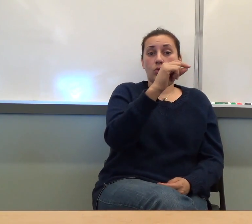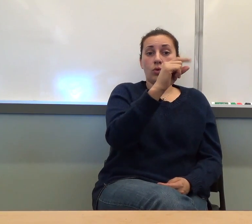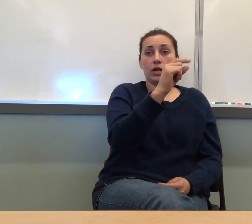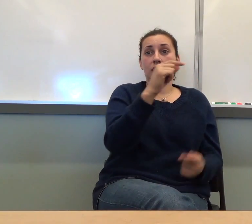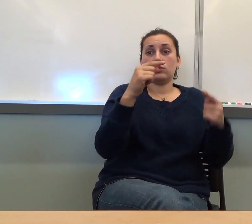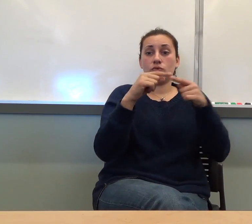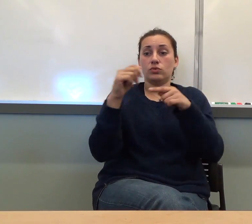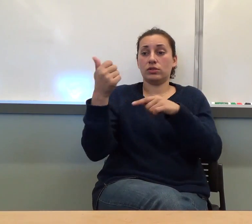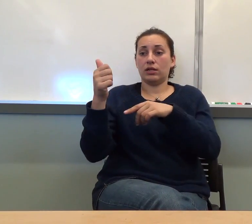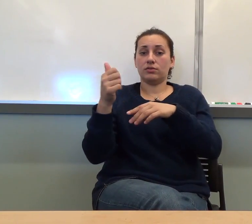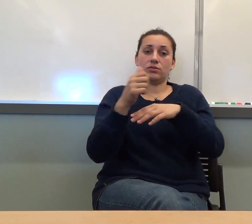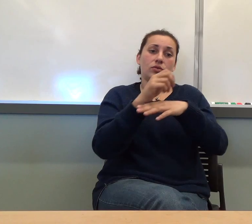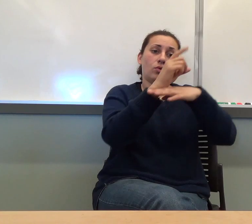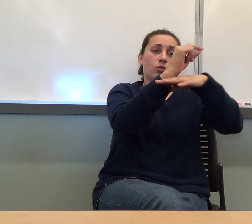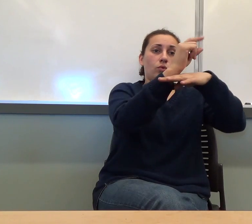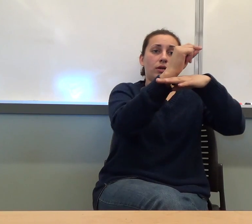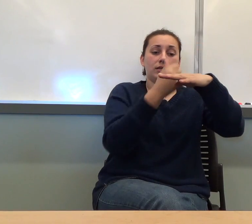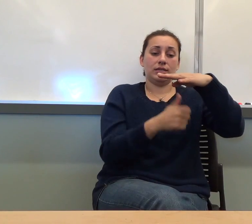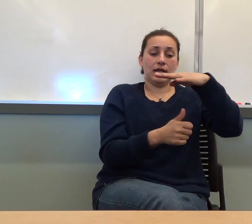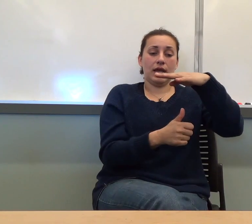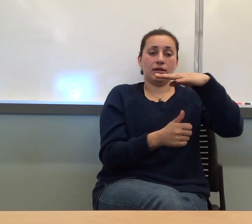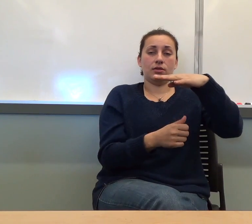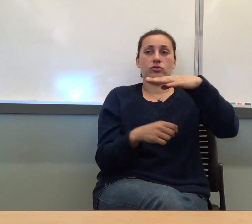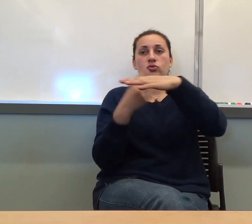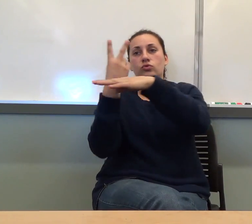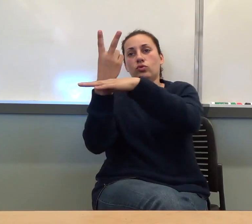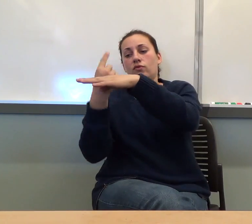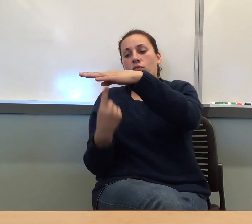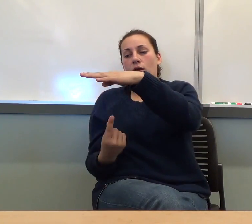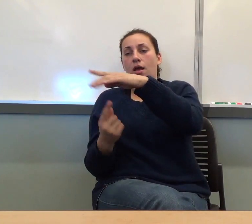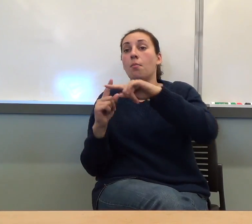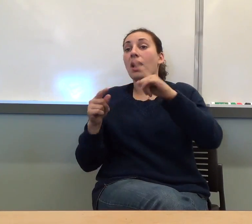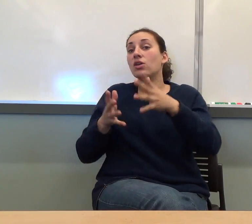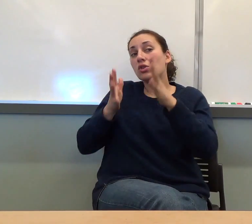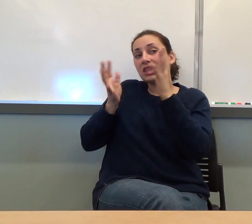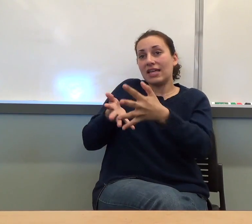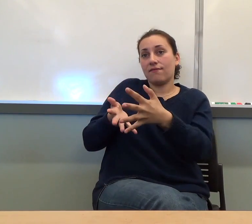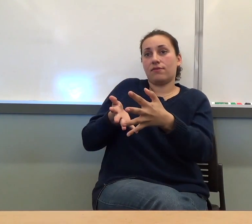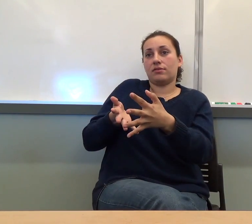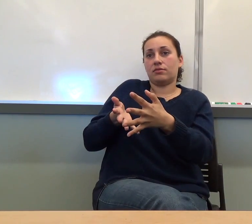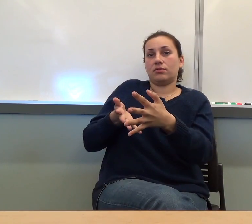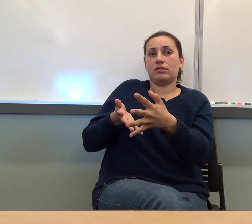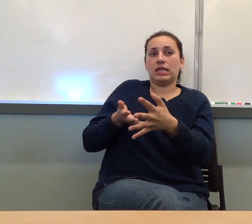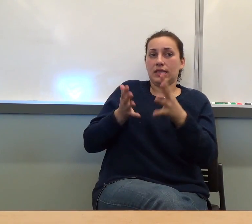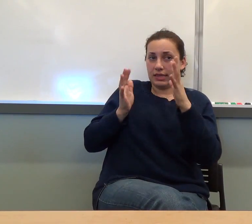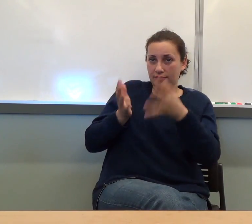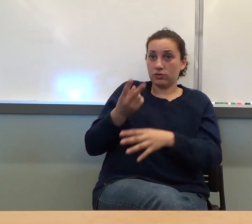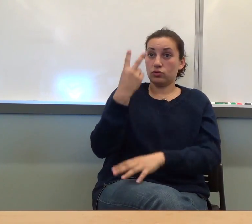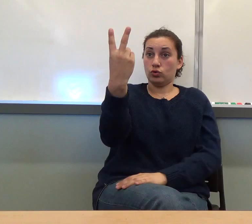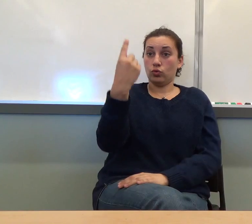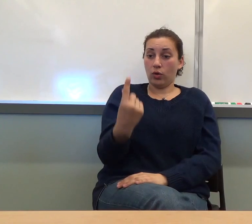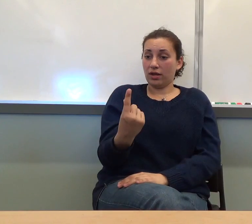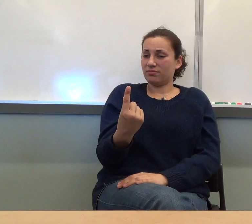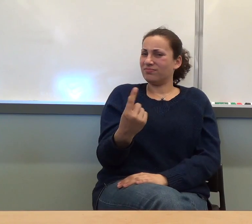over 10, which is 2 over 1. But you would leave it like that, the ratio of 2 to 1. You don't write it as 2,